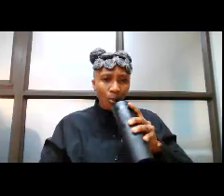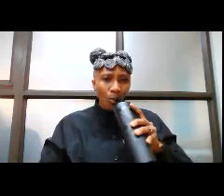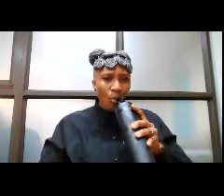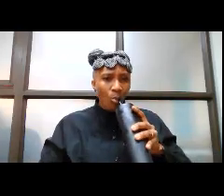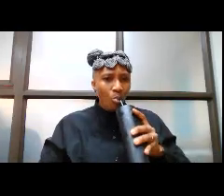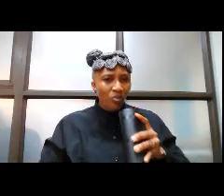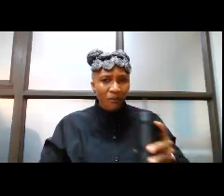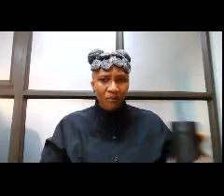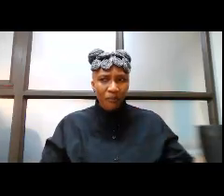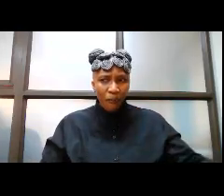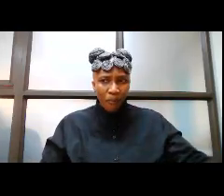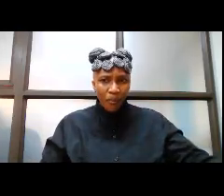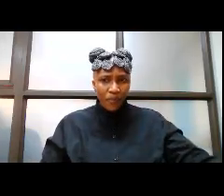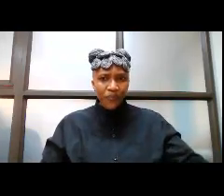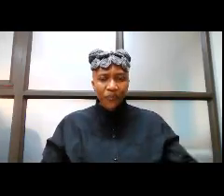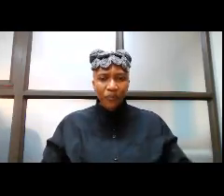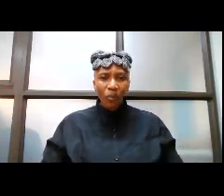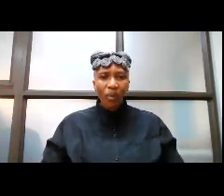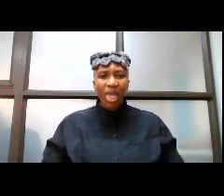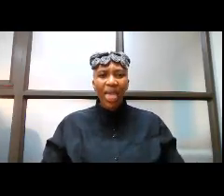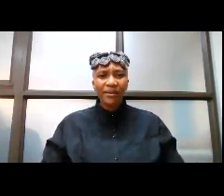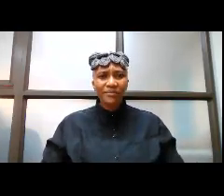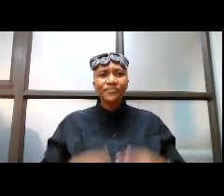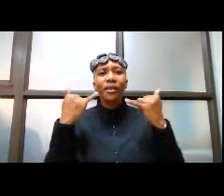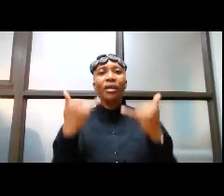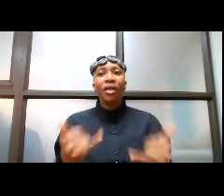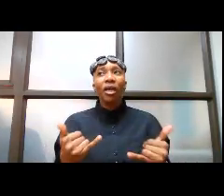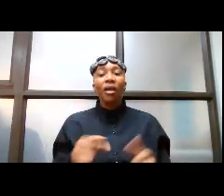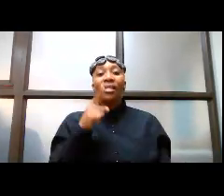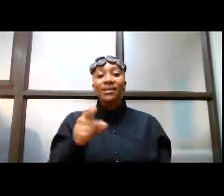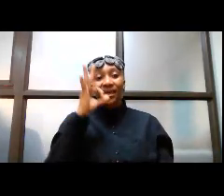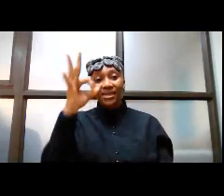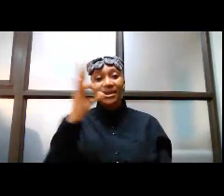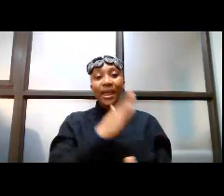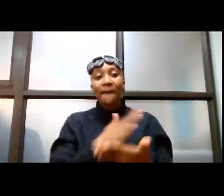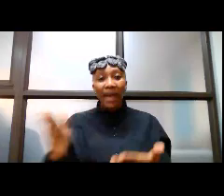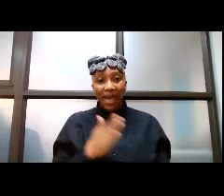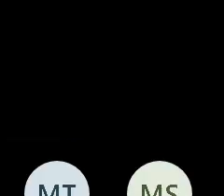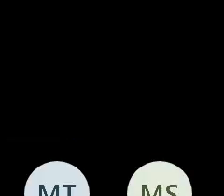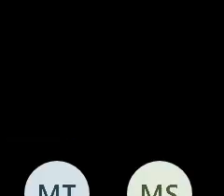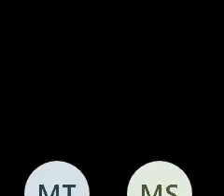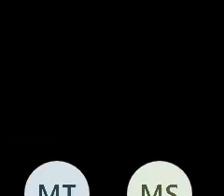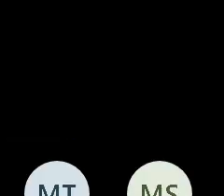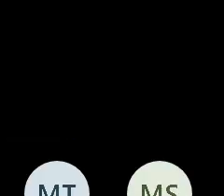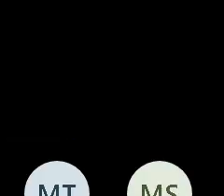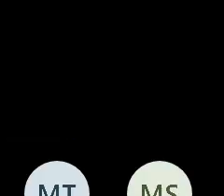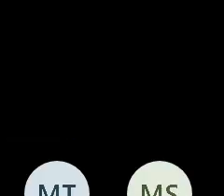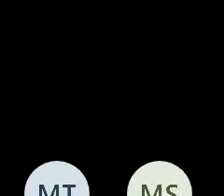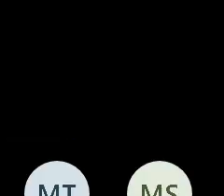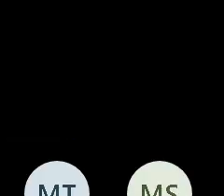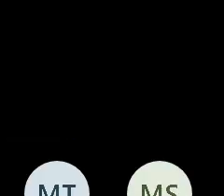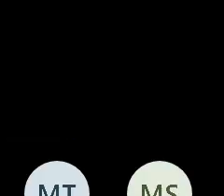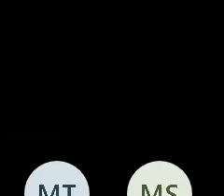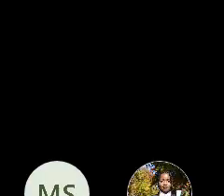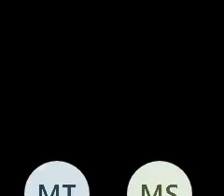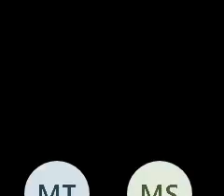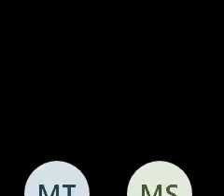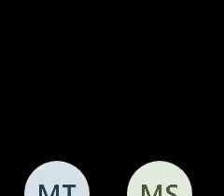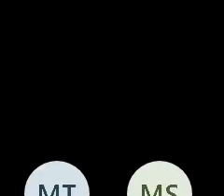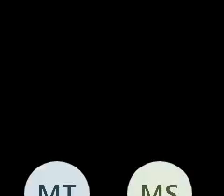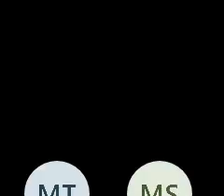So that's the 3-part series from Benedict, where he